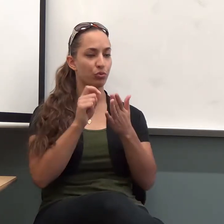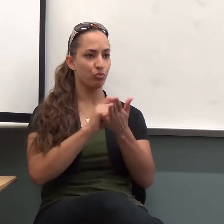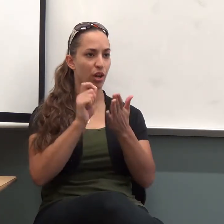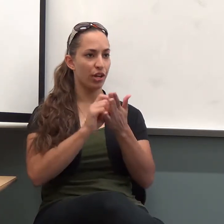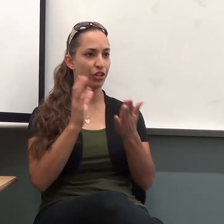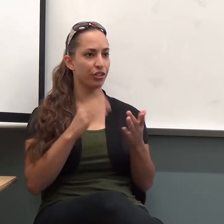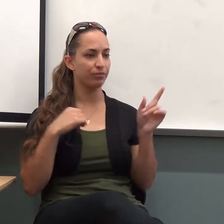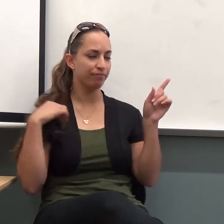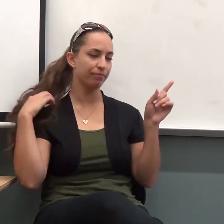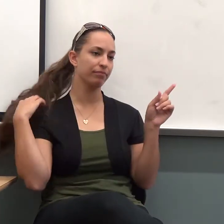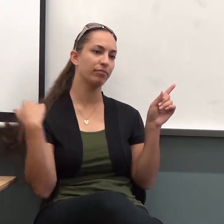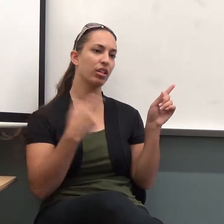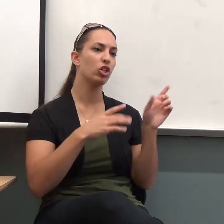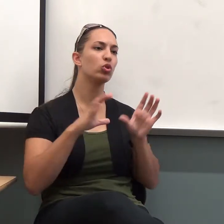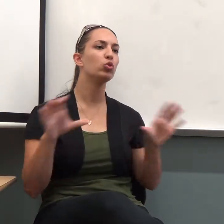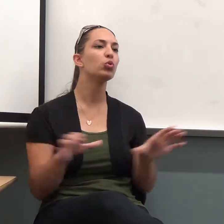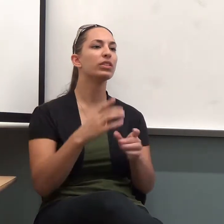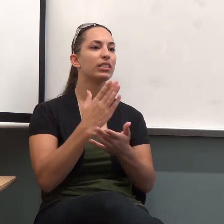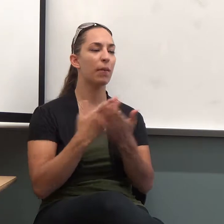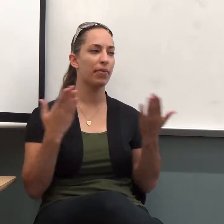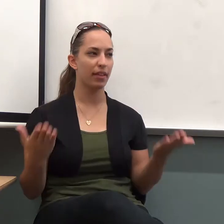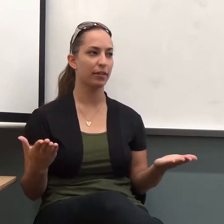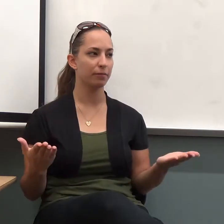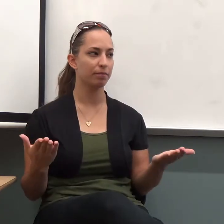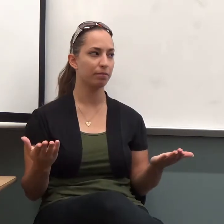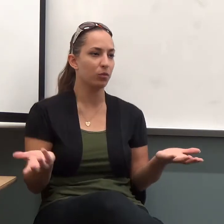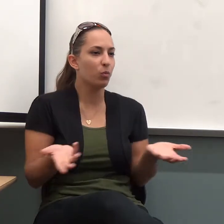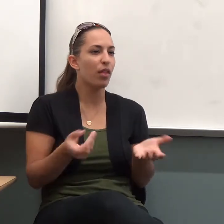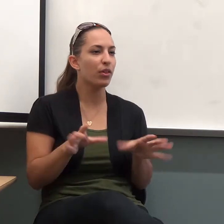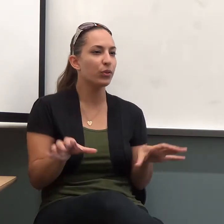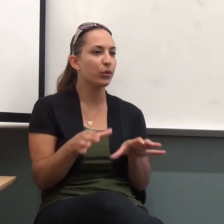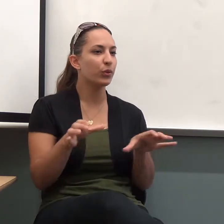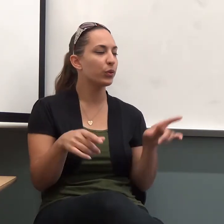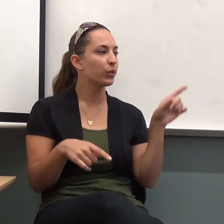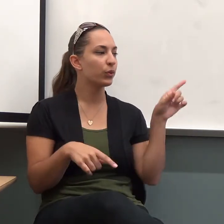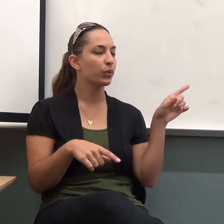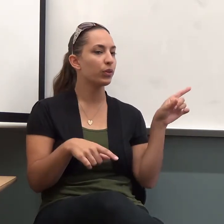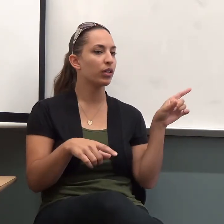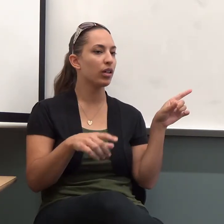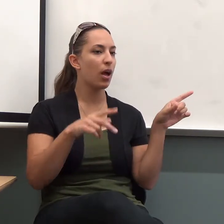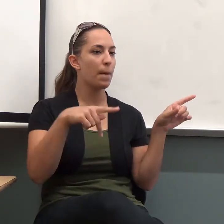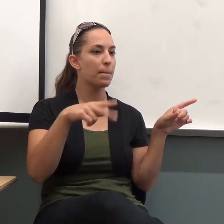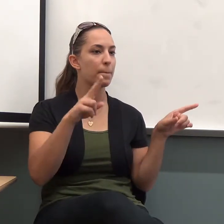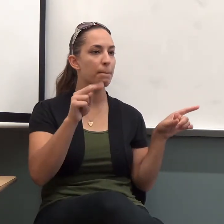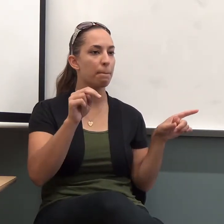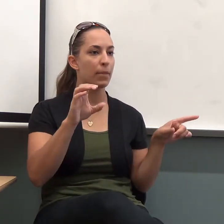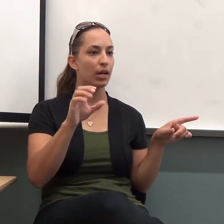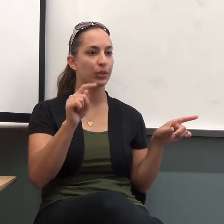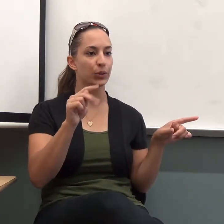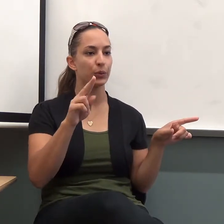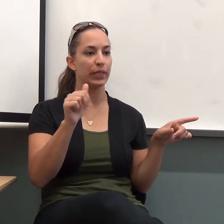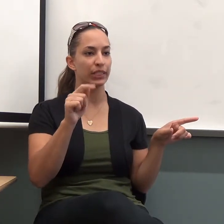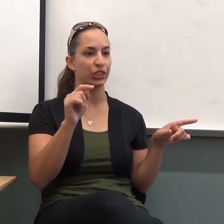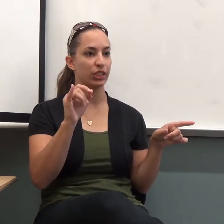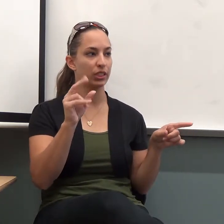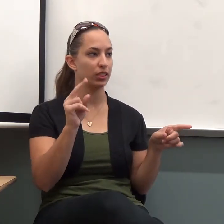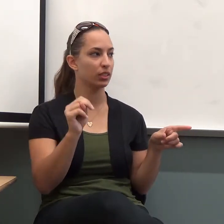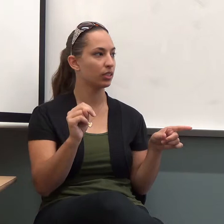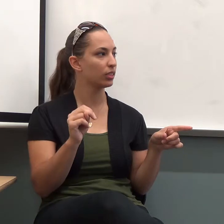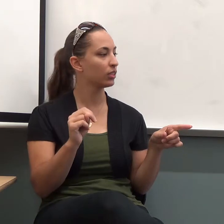see? What do you notice? Punctuation. Punctuation. What kind of punctuation? Comma. No. No? There's